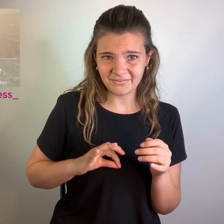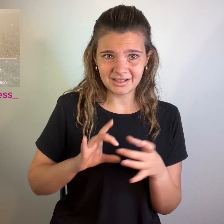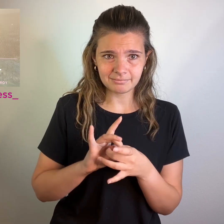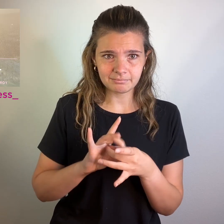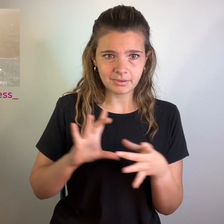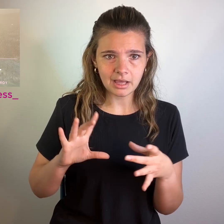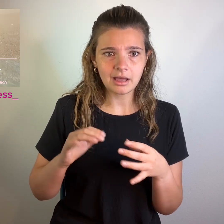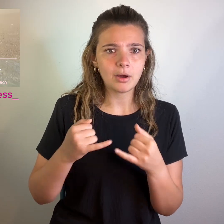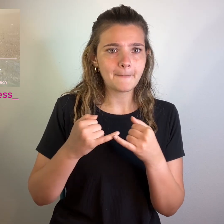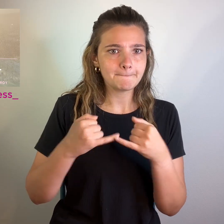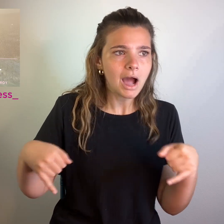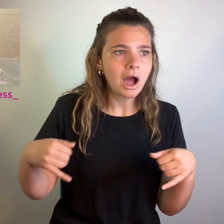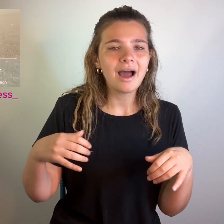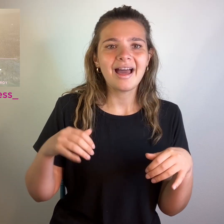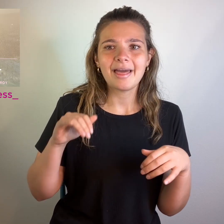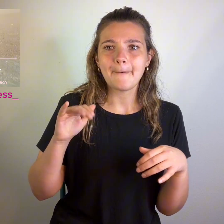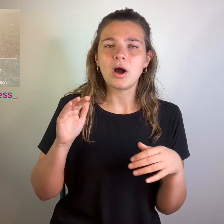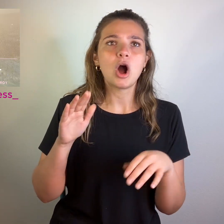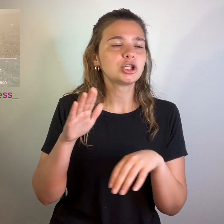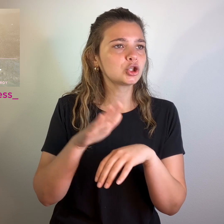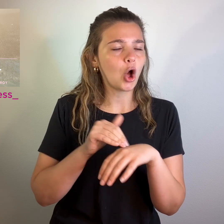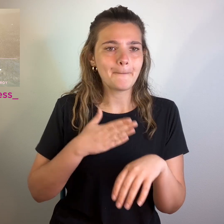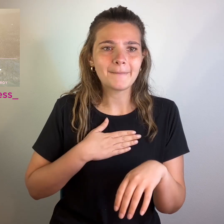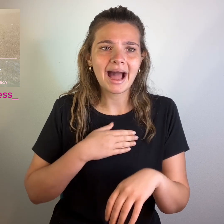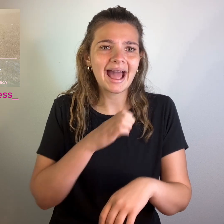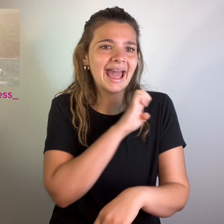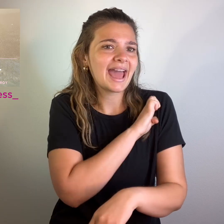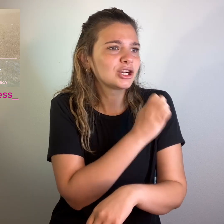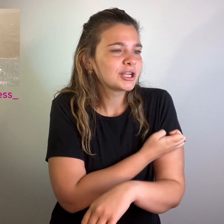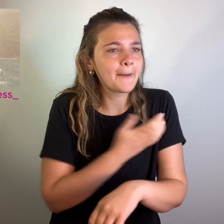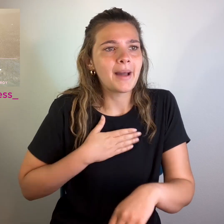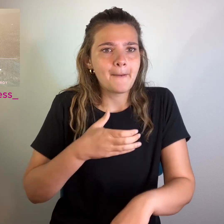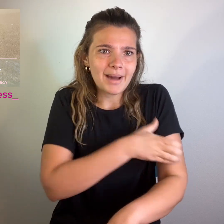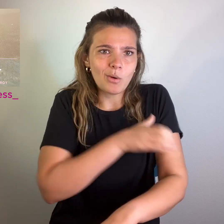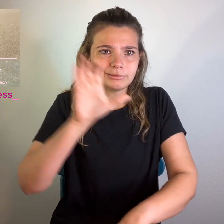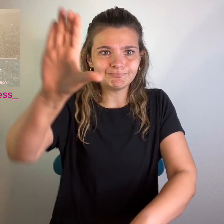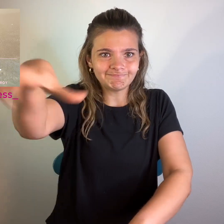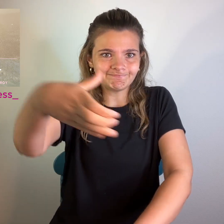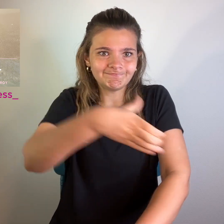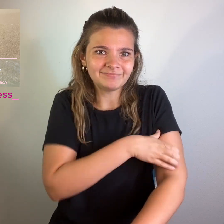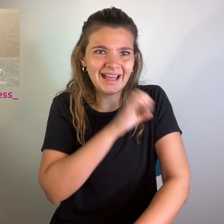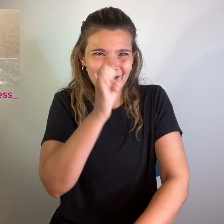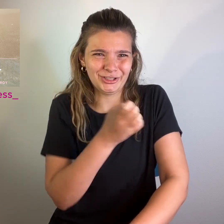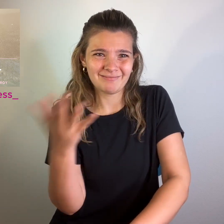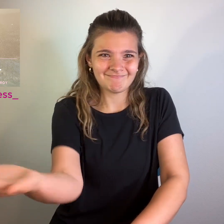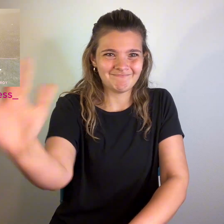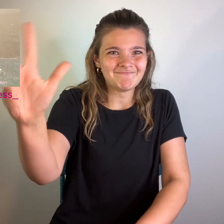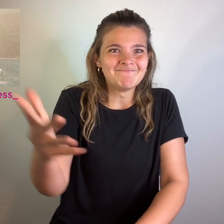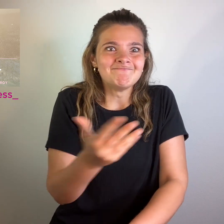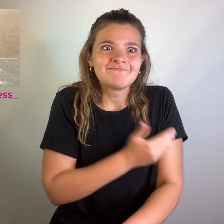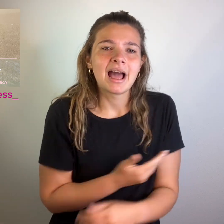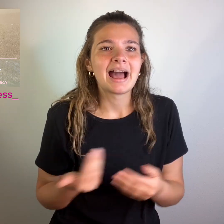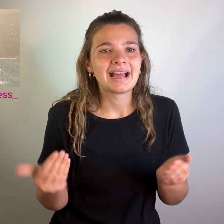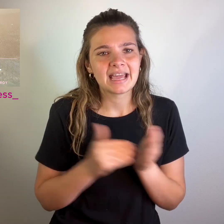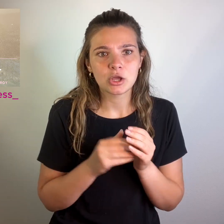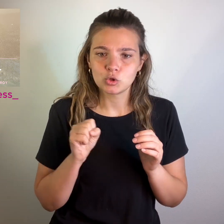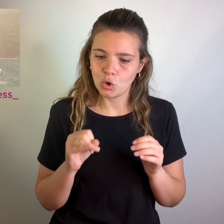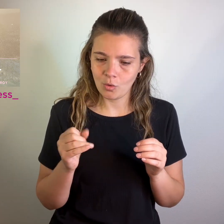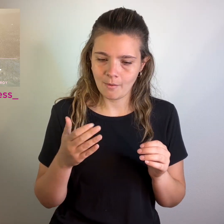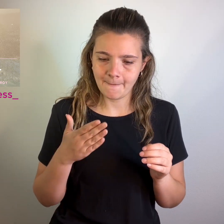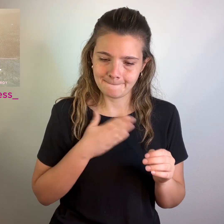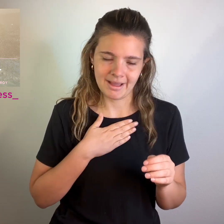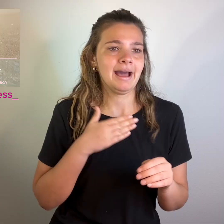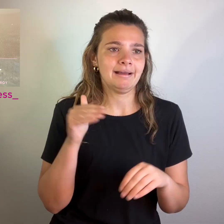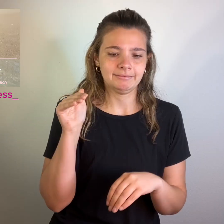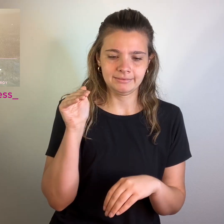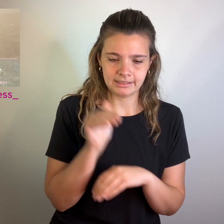call all of my power, I call all of my energy back to me. And that way I'm going to sleep with a full cup of energy. All of